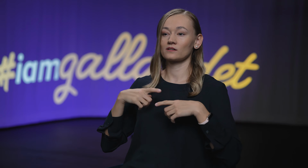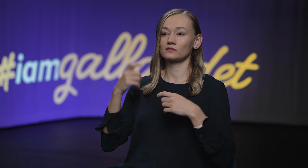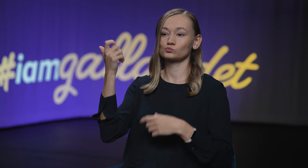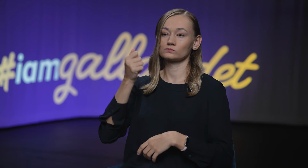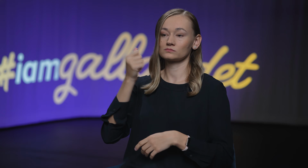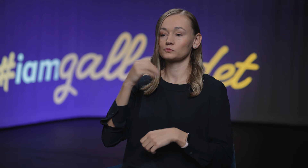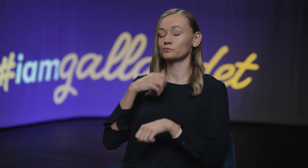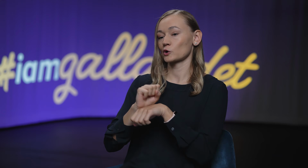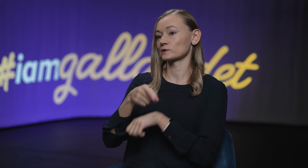Retirement Pension.